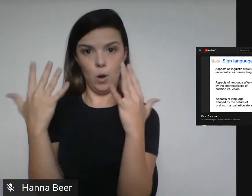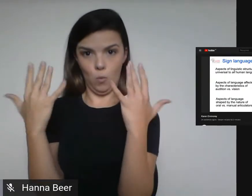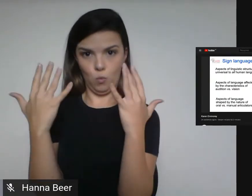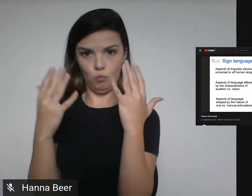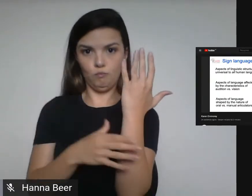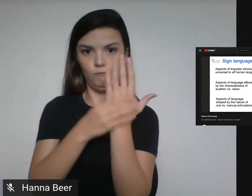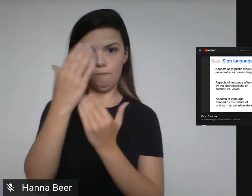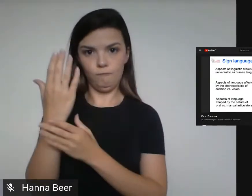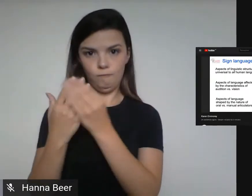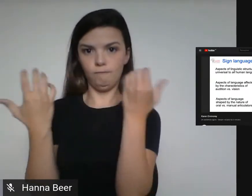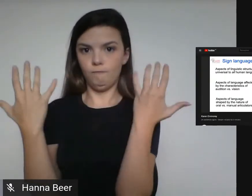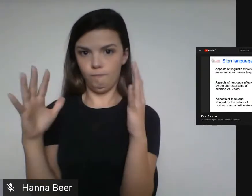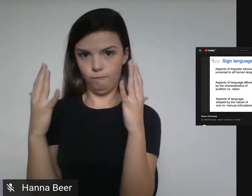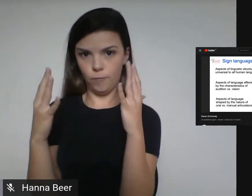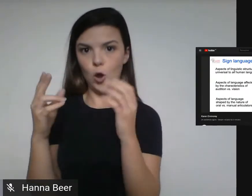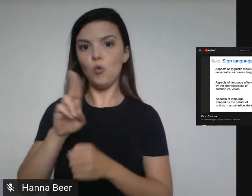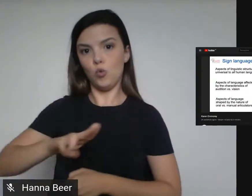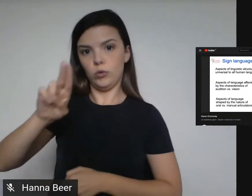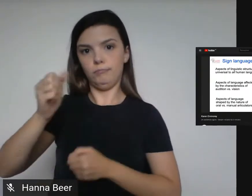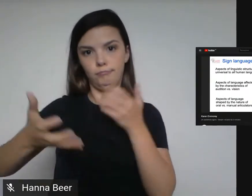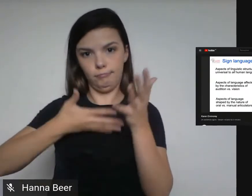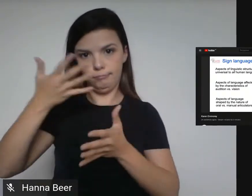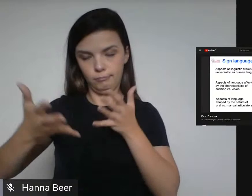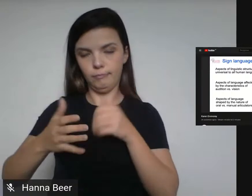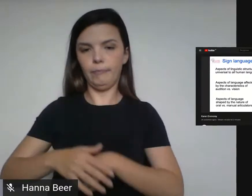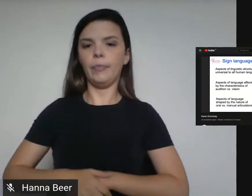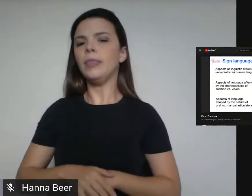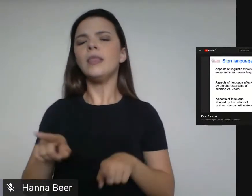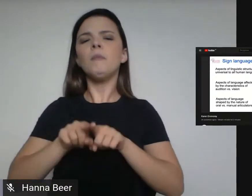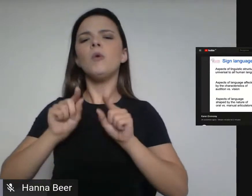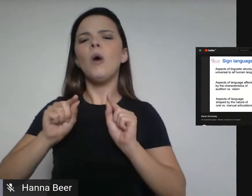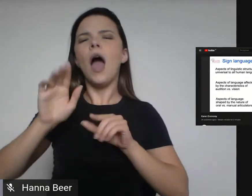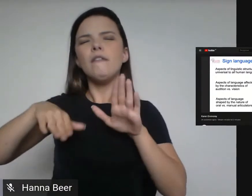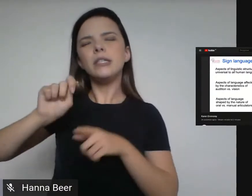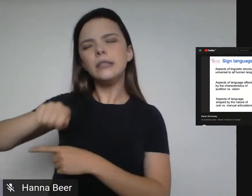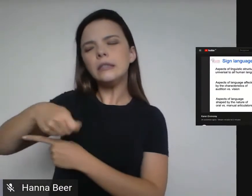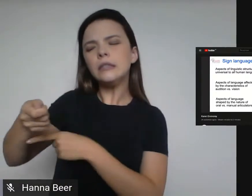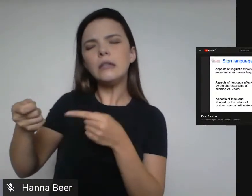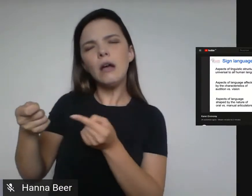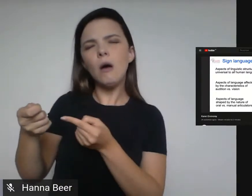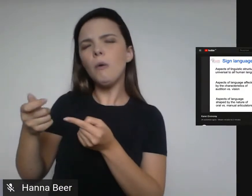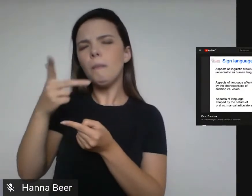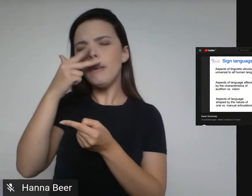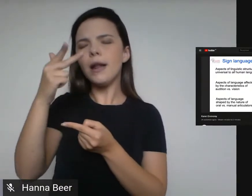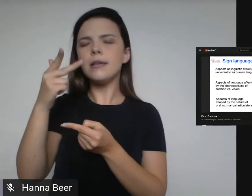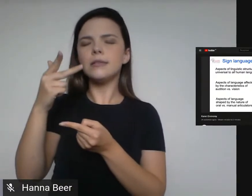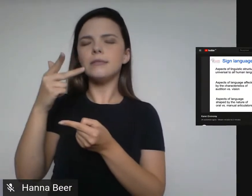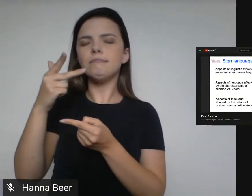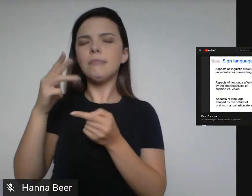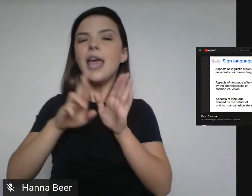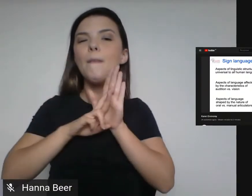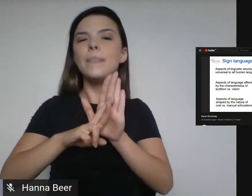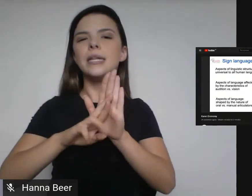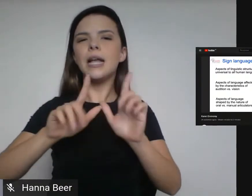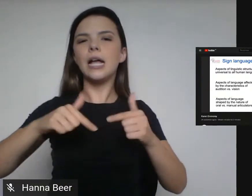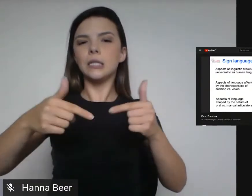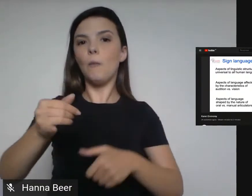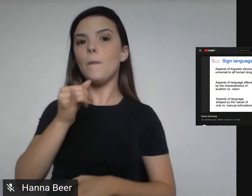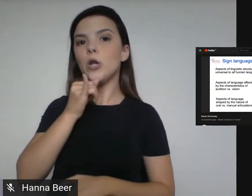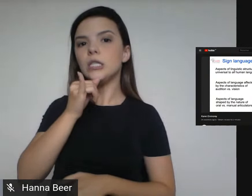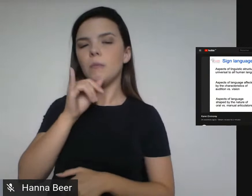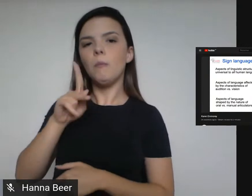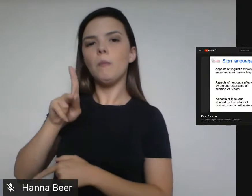to impact the form of signs. So for example, signs can look like the actions they denote. So for example, the sign for push in